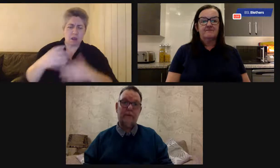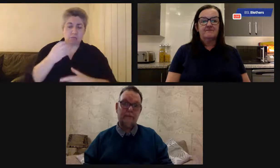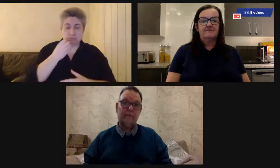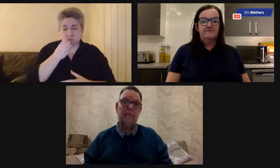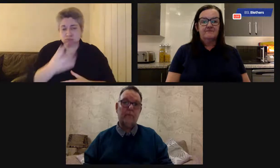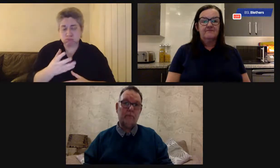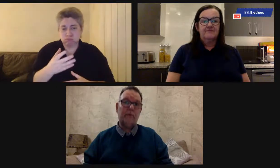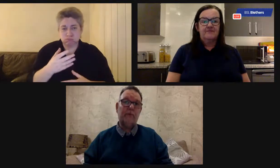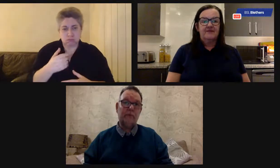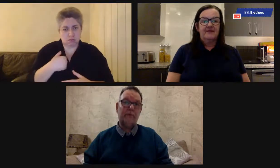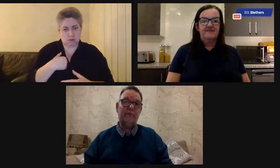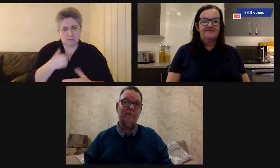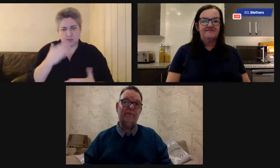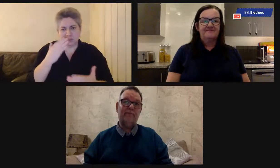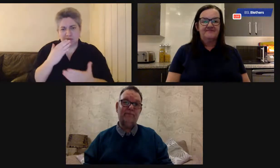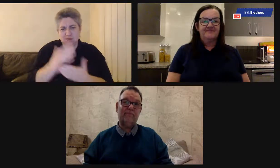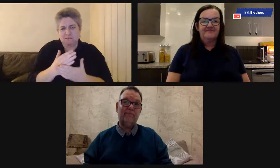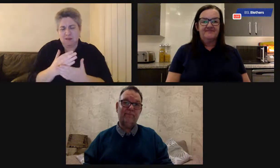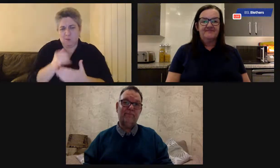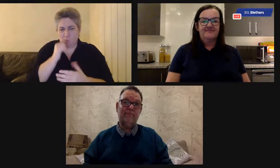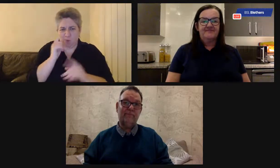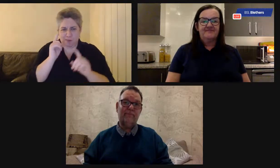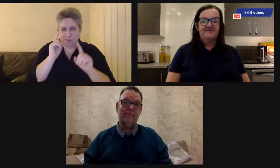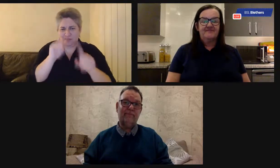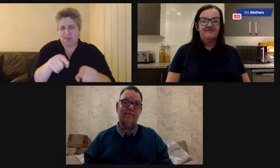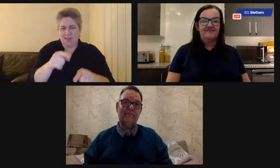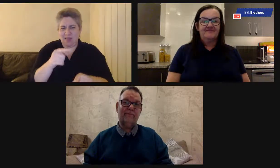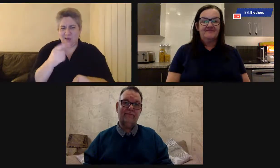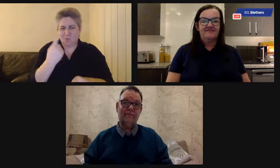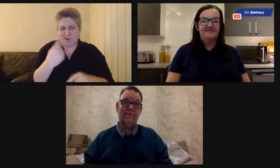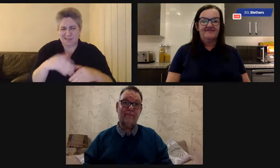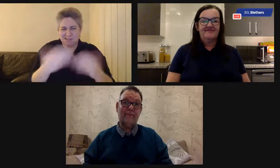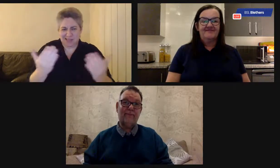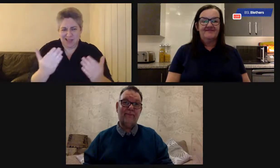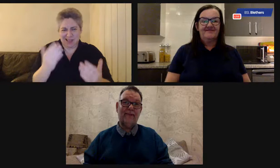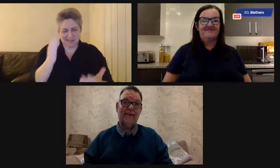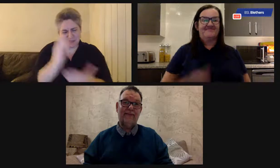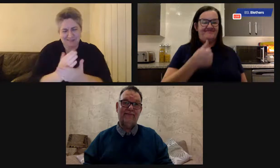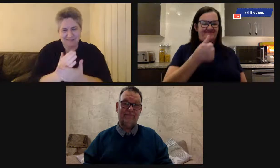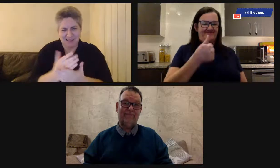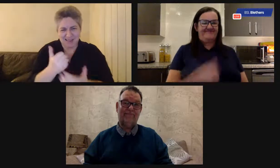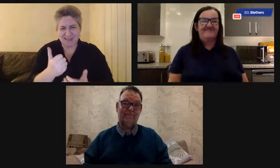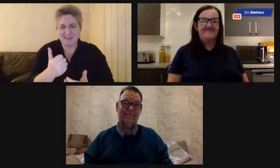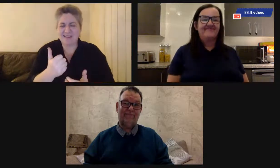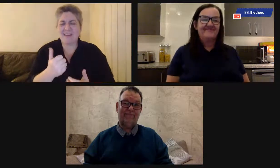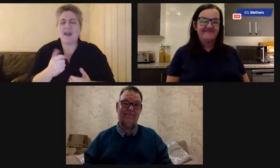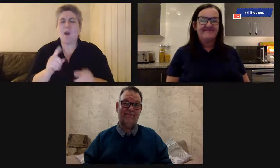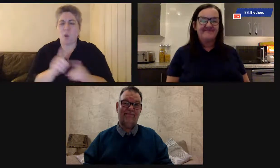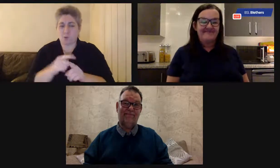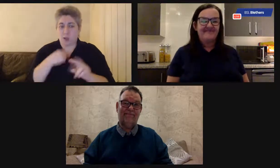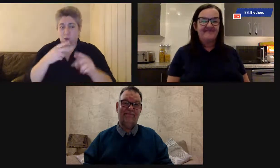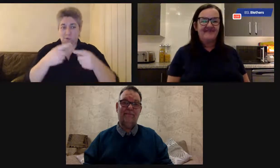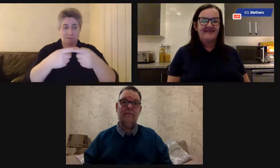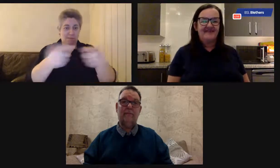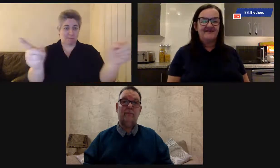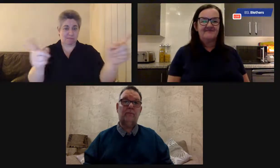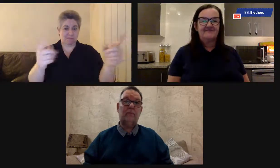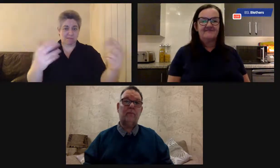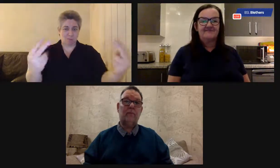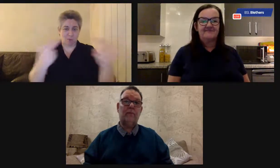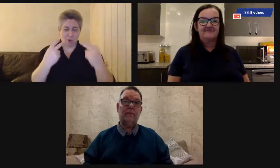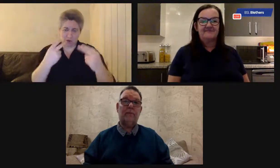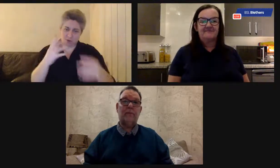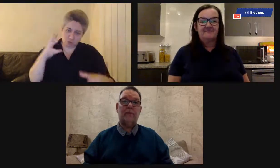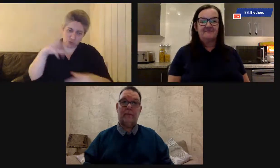you get 5 days and 4 nights of 24/7 sign language. So, and it's only once